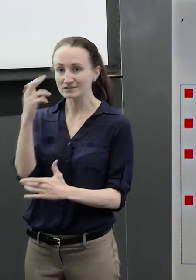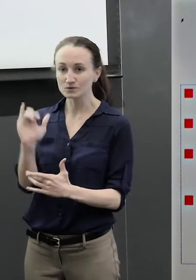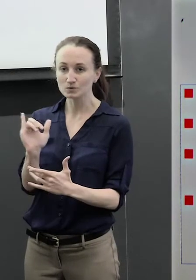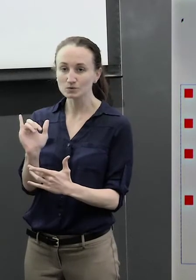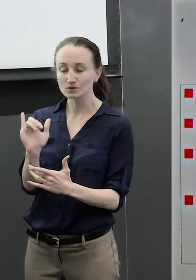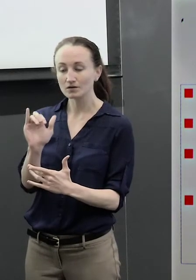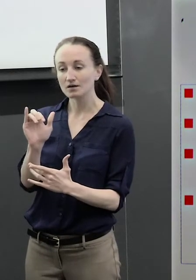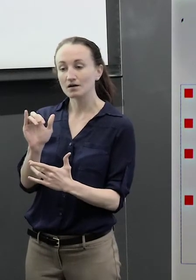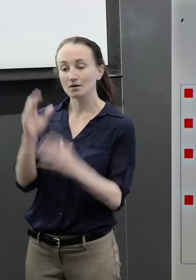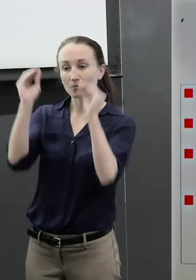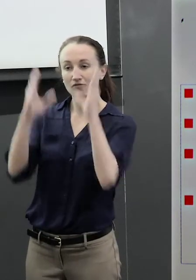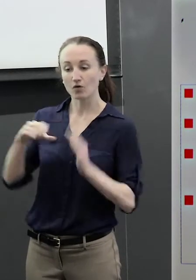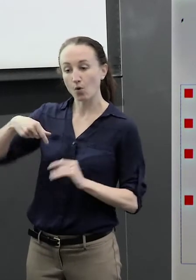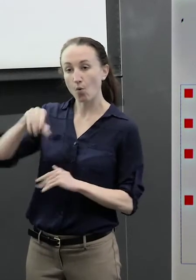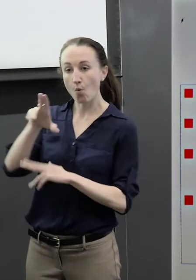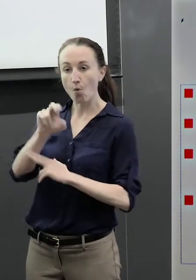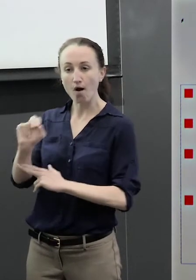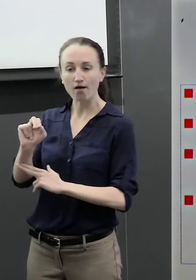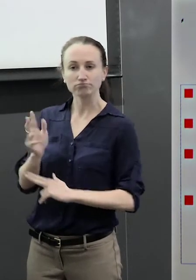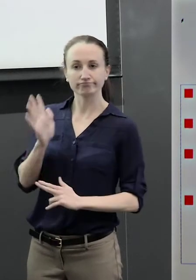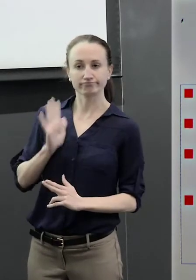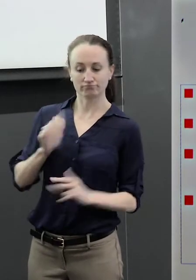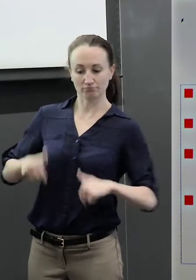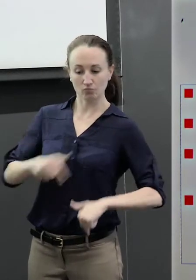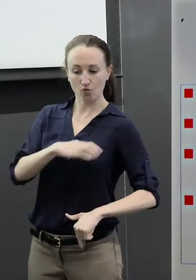at Harvard University claimed a long time ago